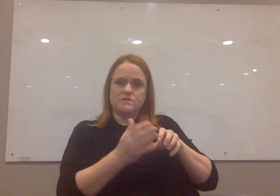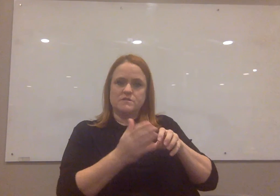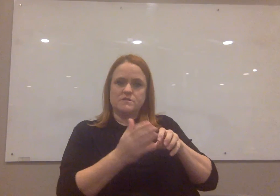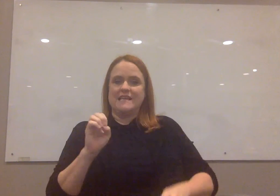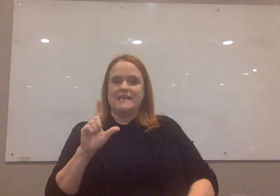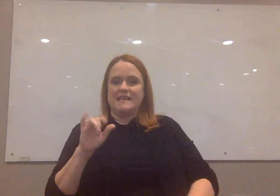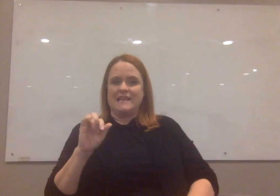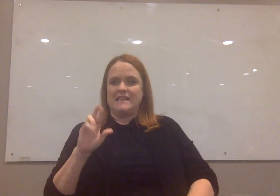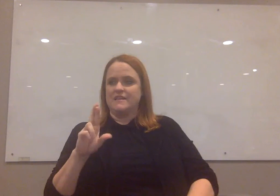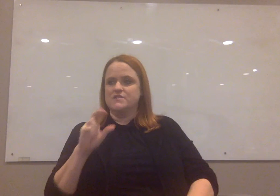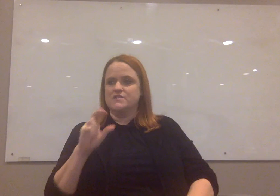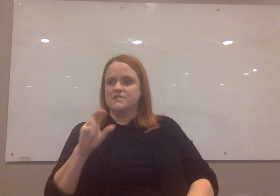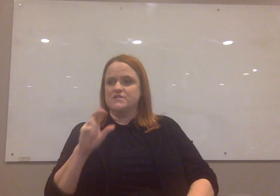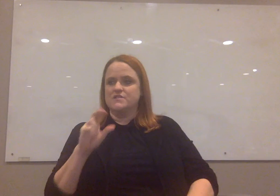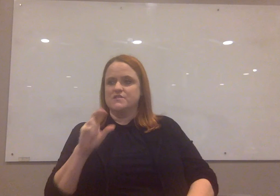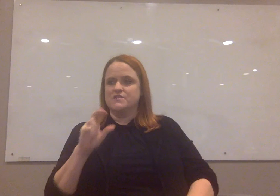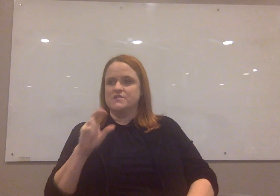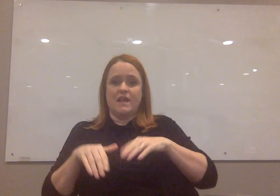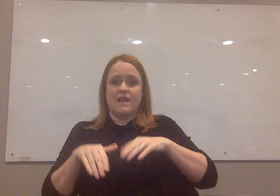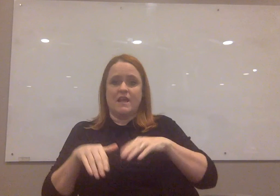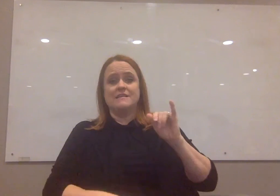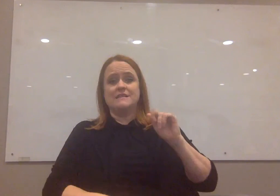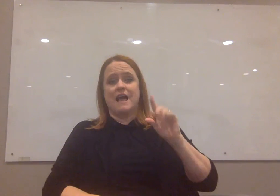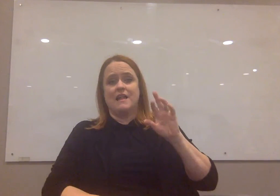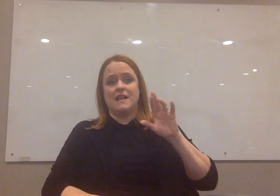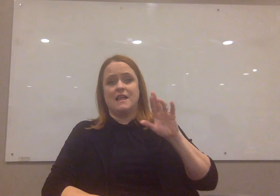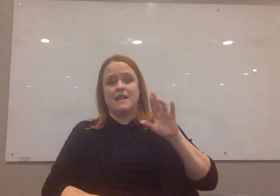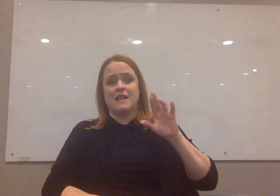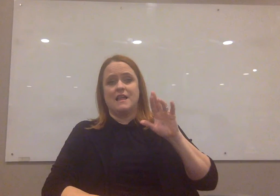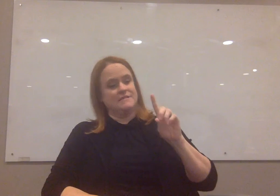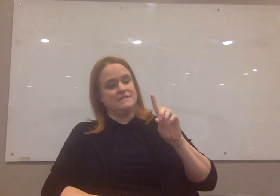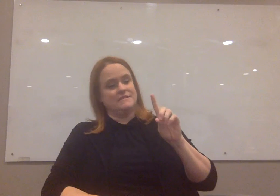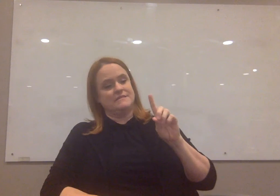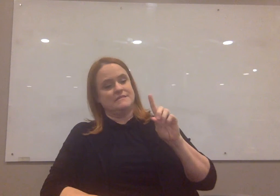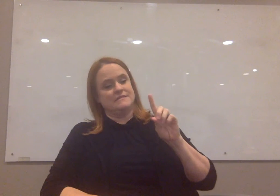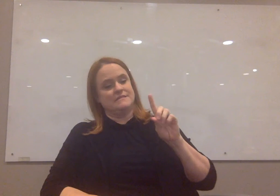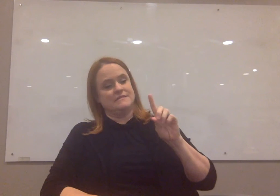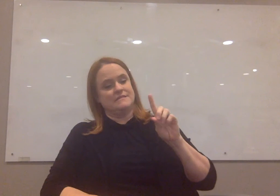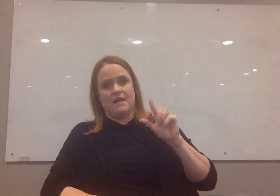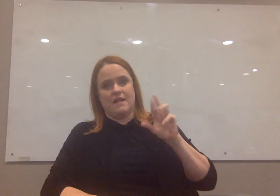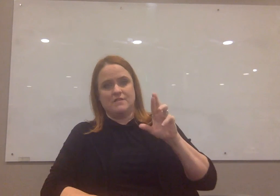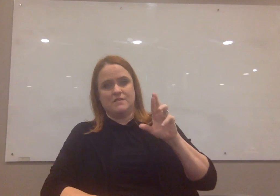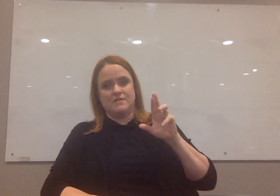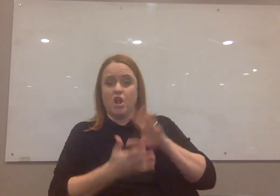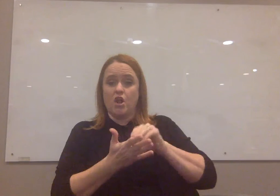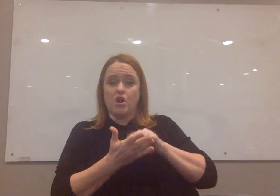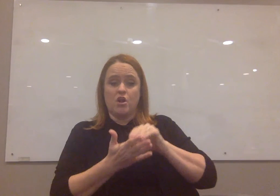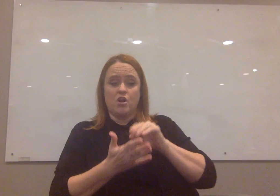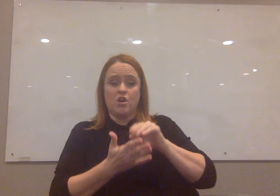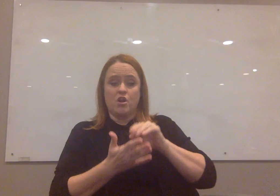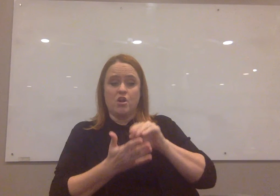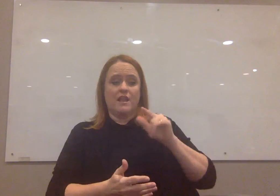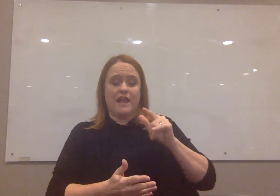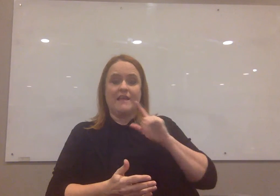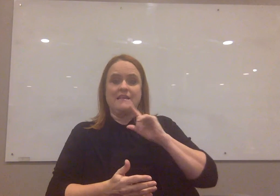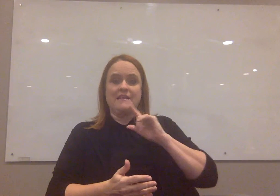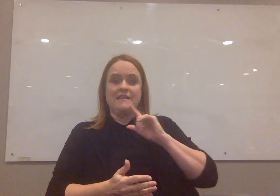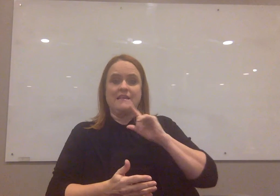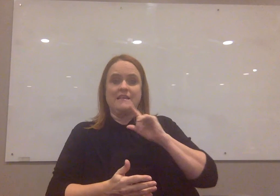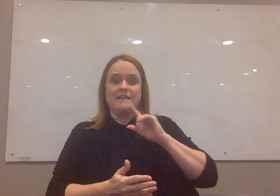for Dialyzer, like the errors that come on that thing, Learn to Use Some Erlang is like the reference for it. Because the actual